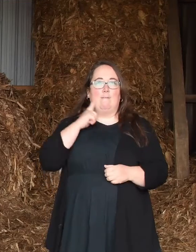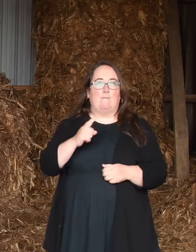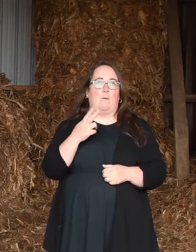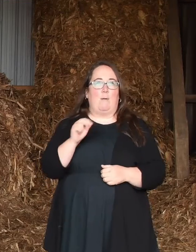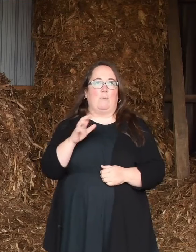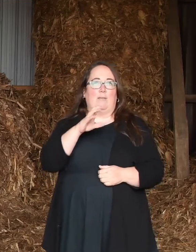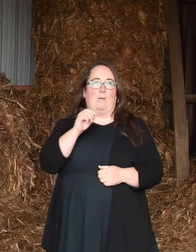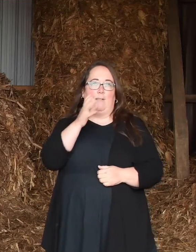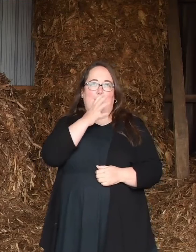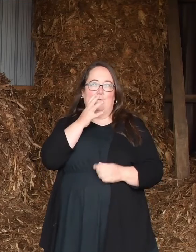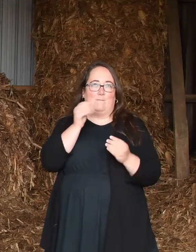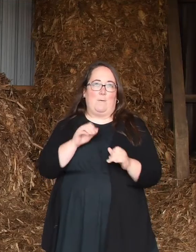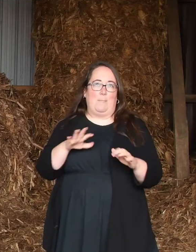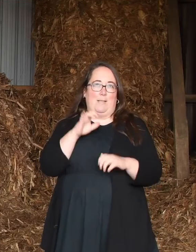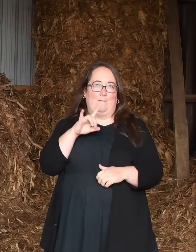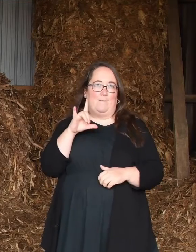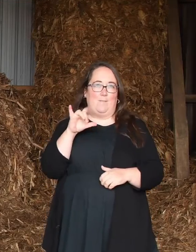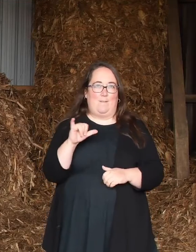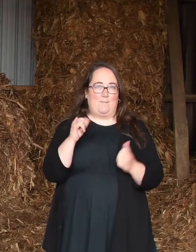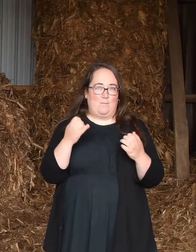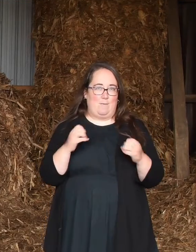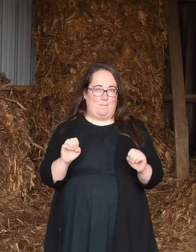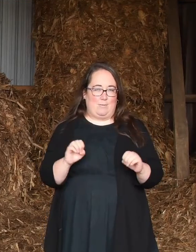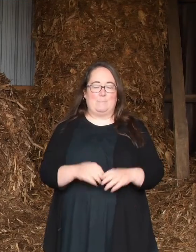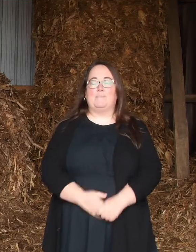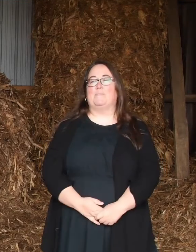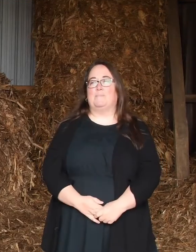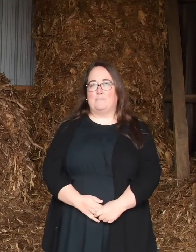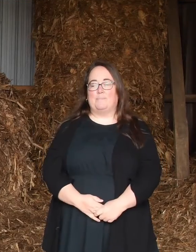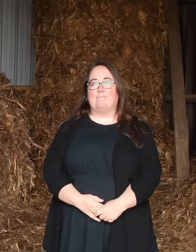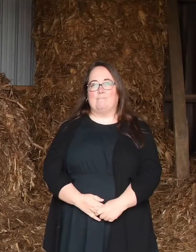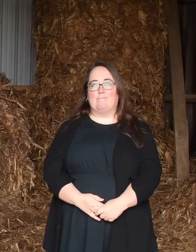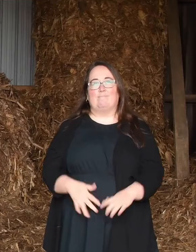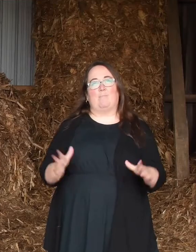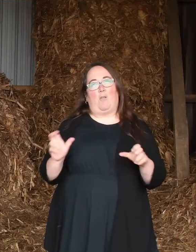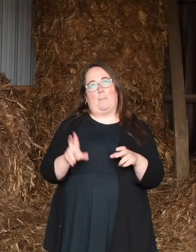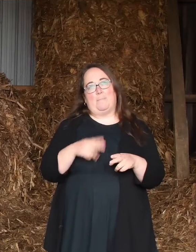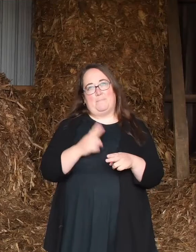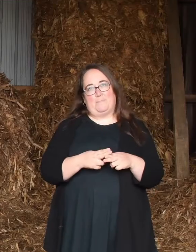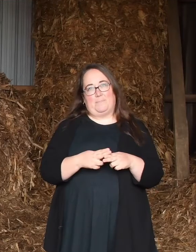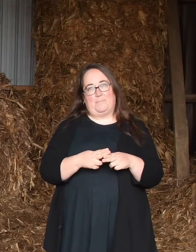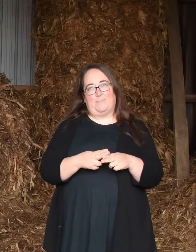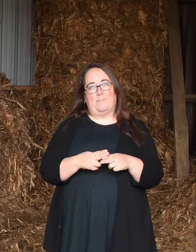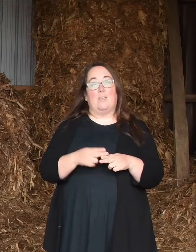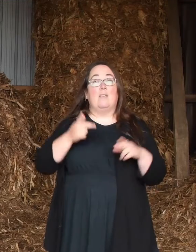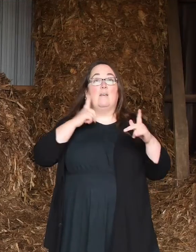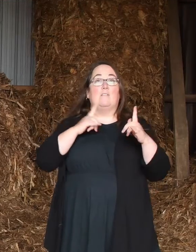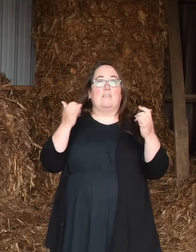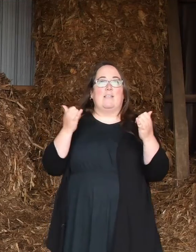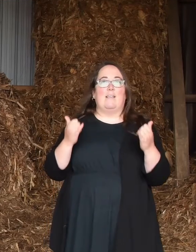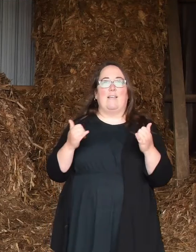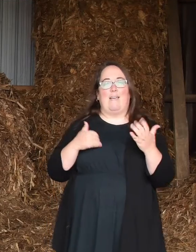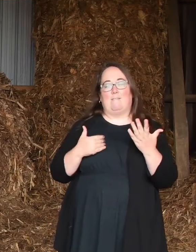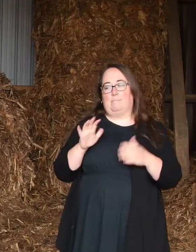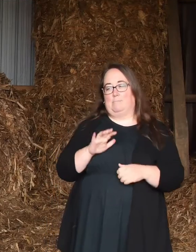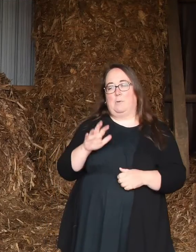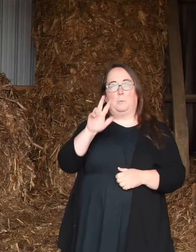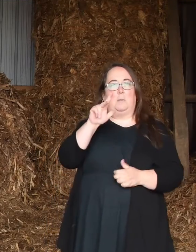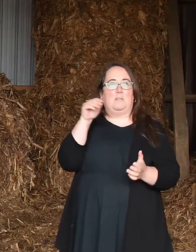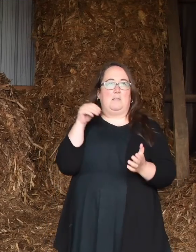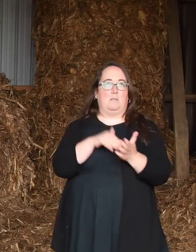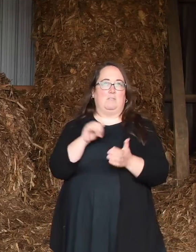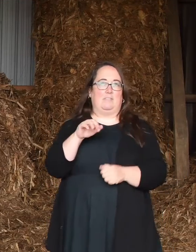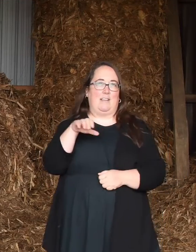county's Farmland Forever efforts. As has already been mentioned, as of today, there are just under